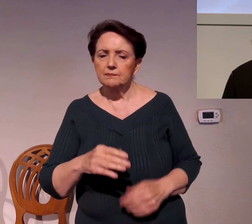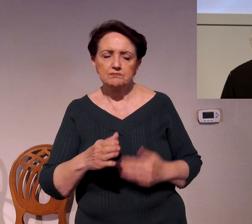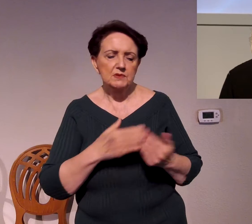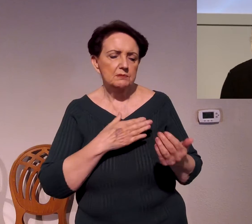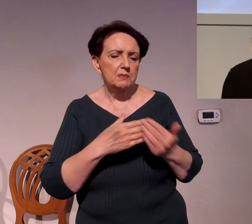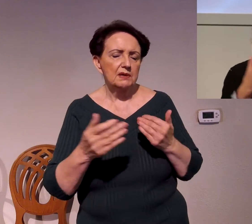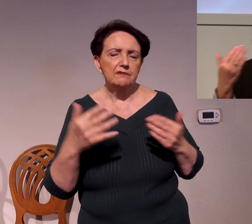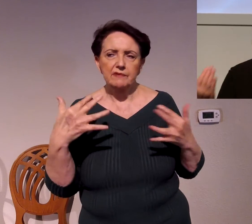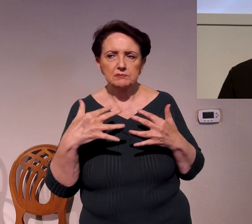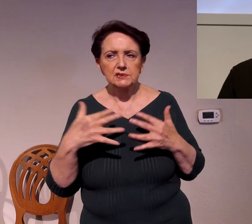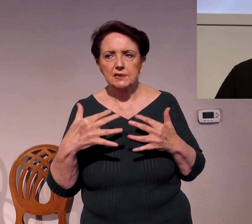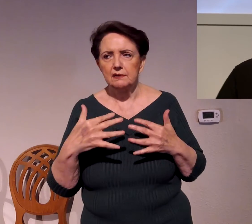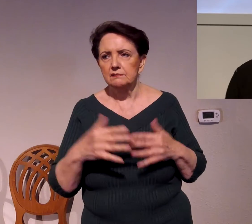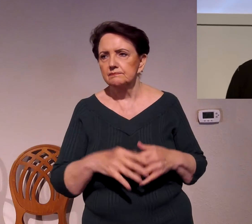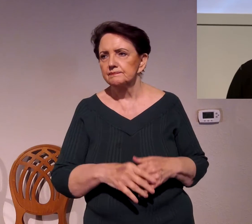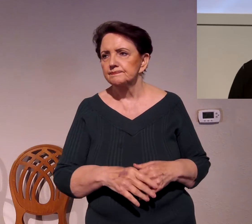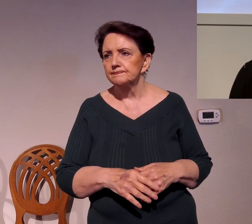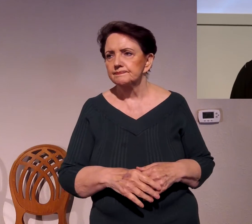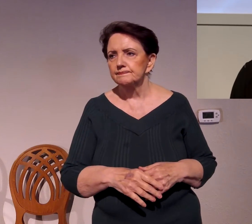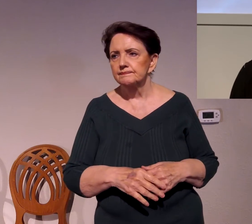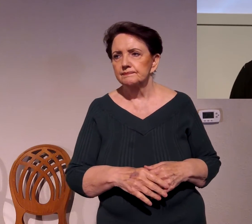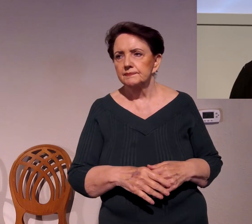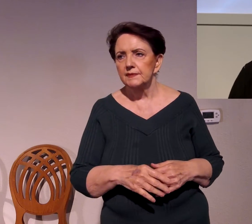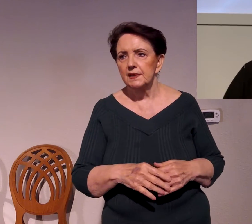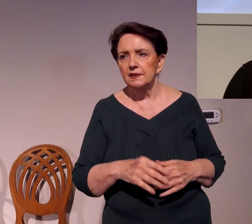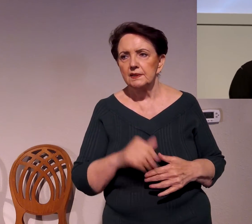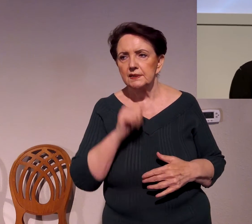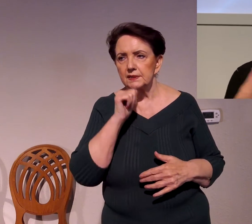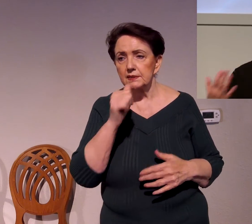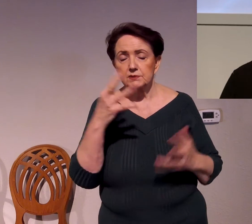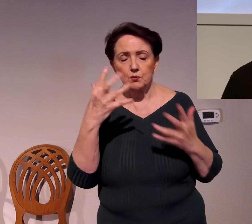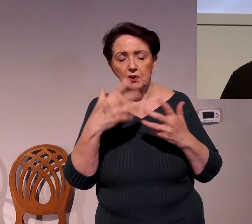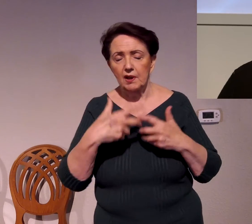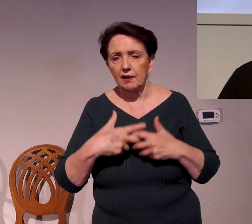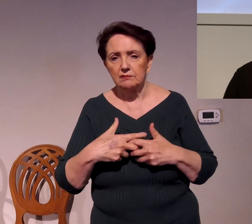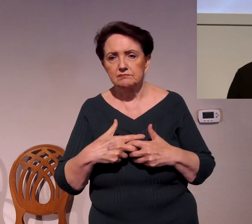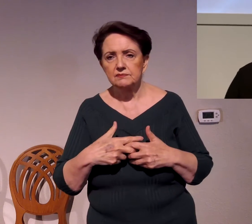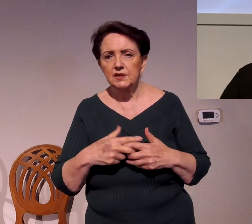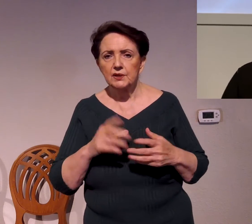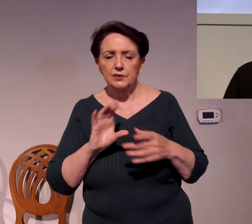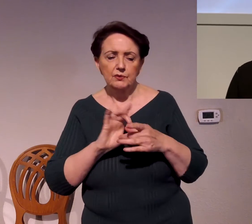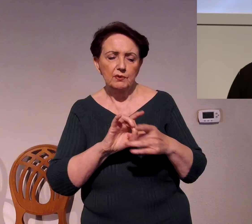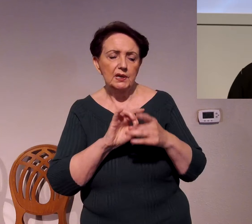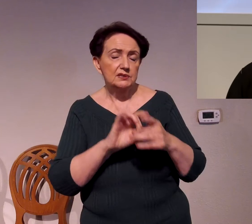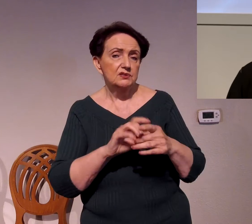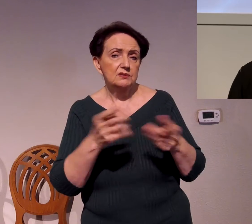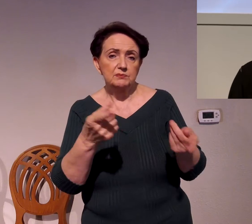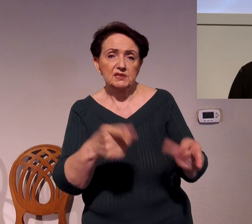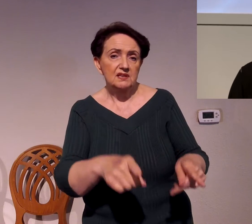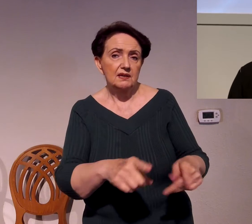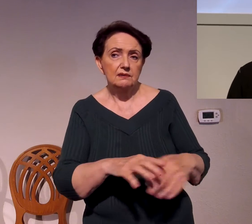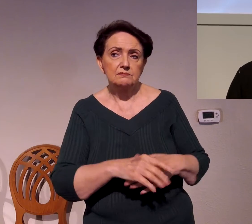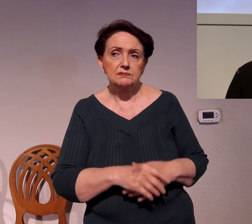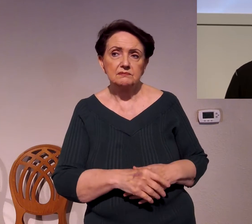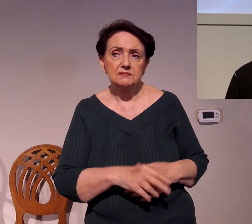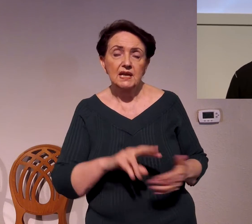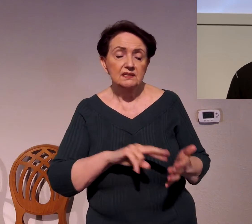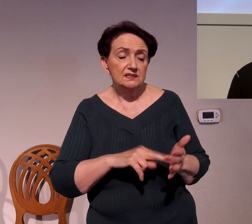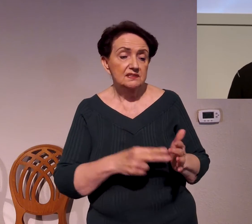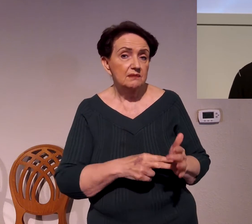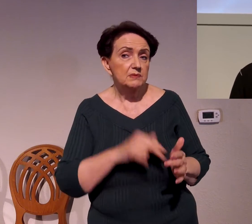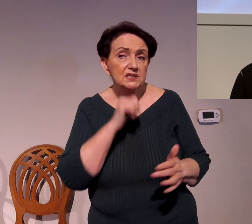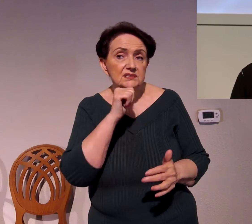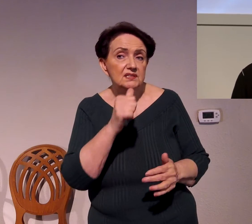is. And it doesn't work out. The relationship doesn't pan out. Does that mean now I shouldn't